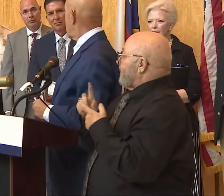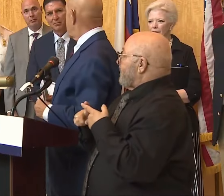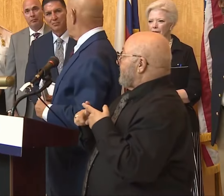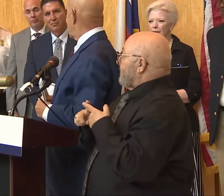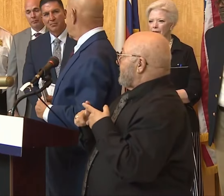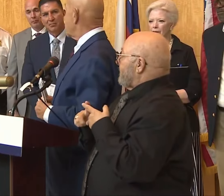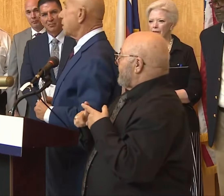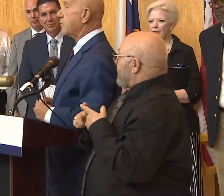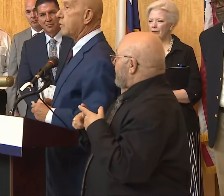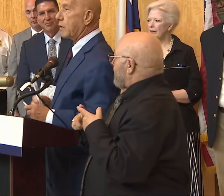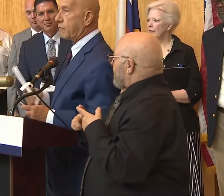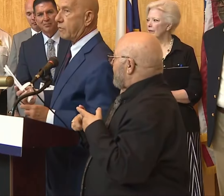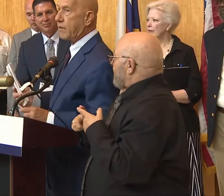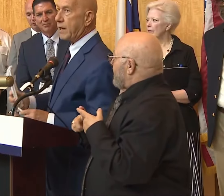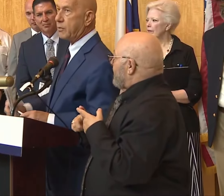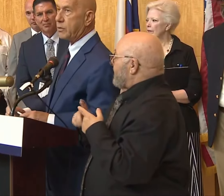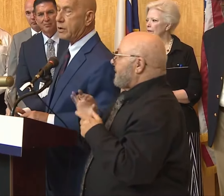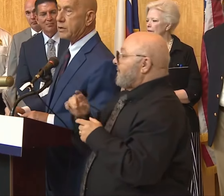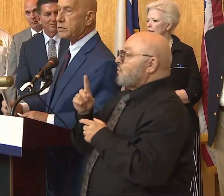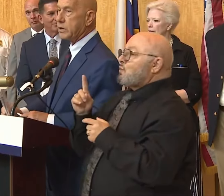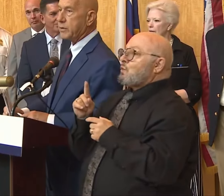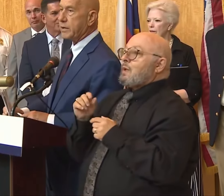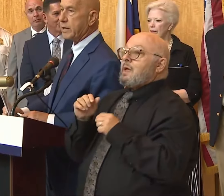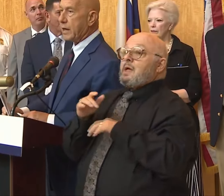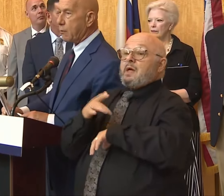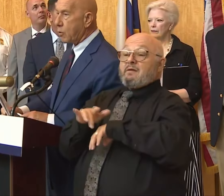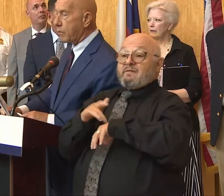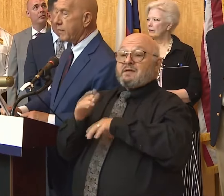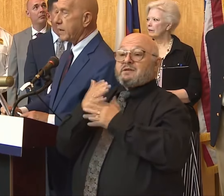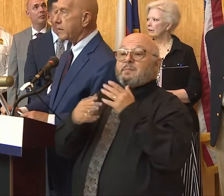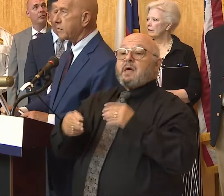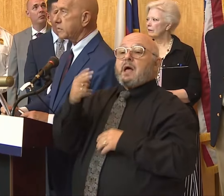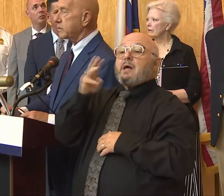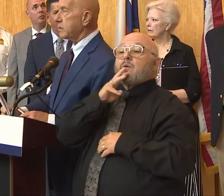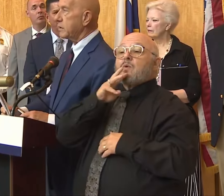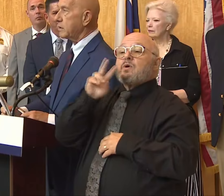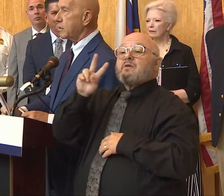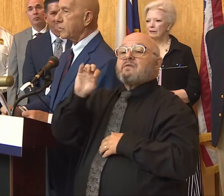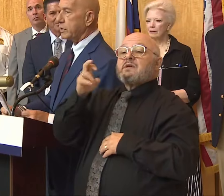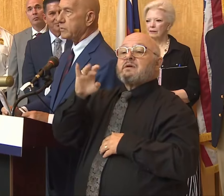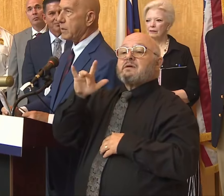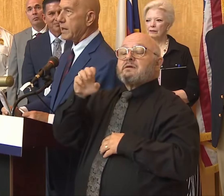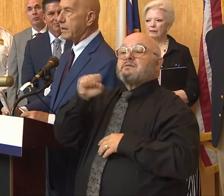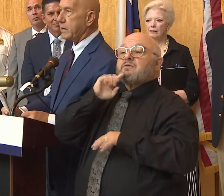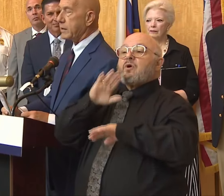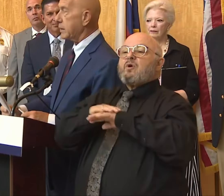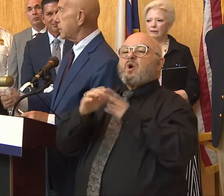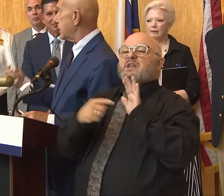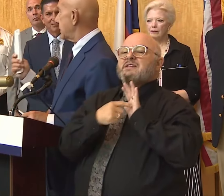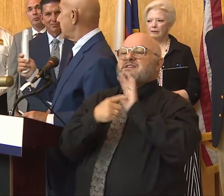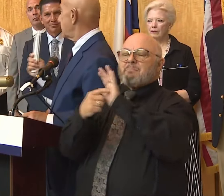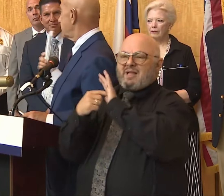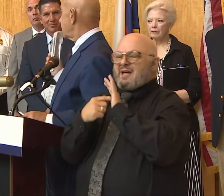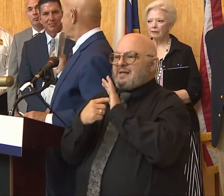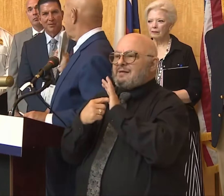Go show us your equipment if you're available. Some of the high water vehicles are on display